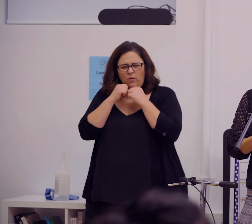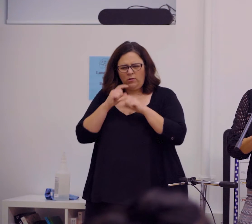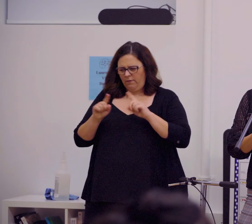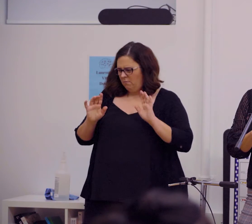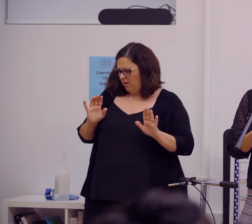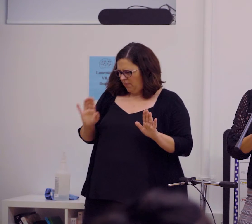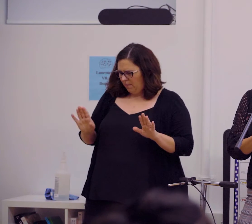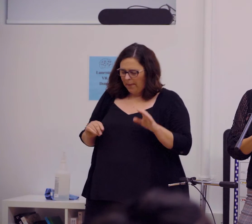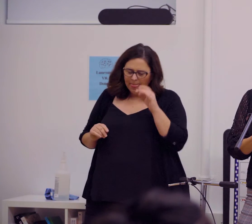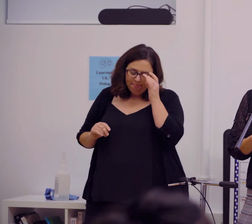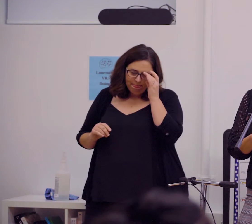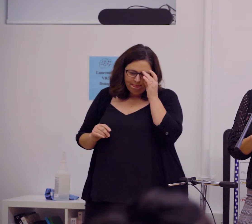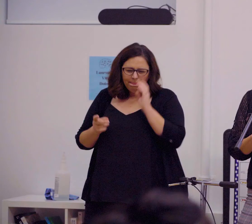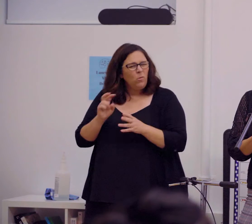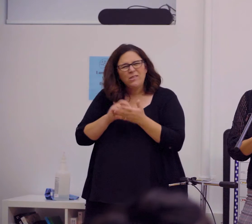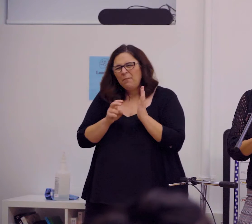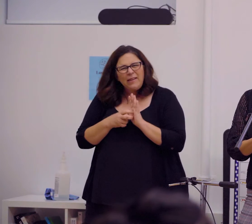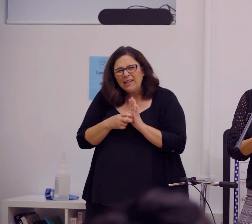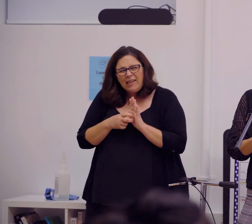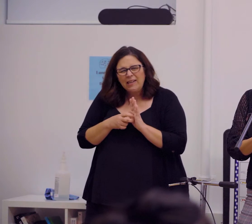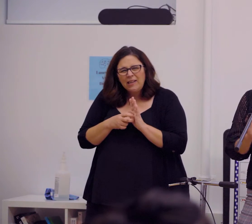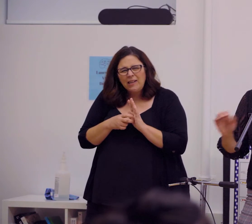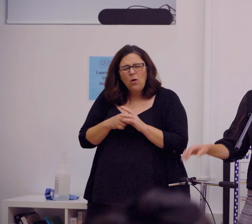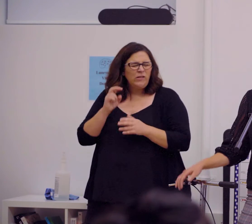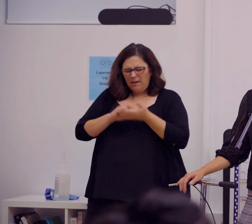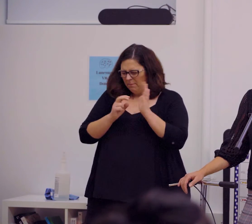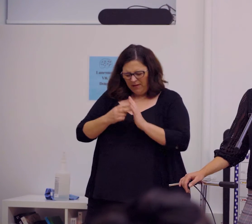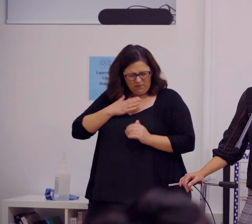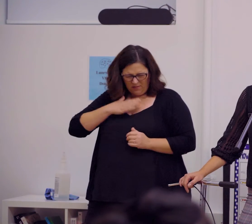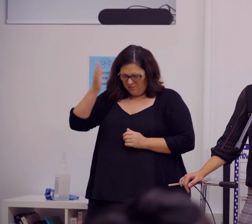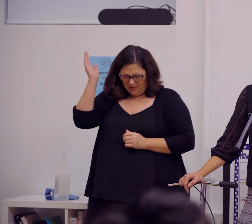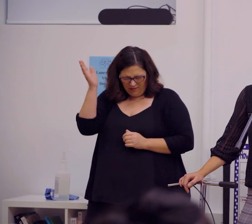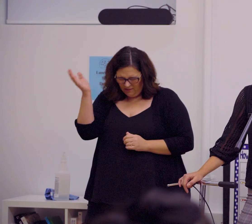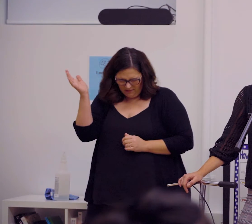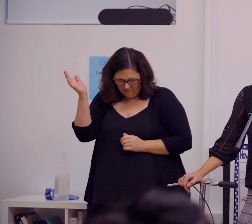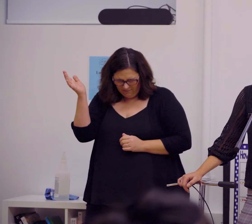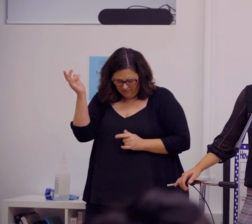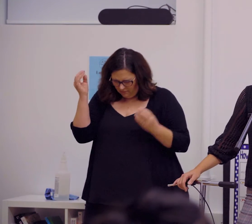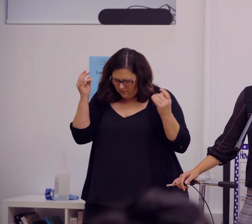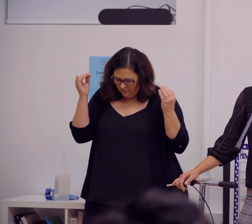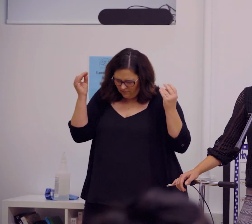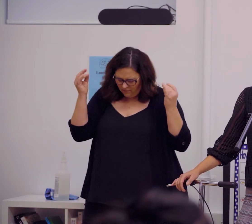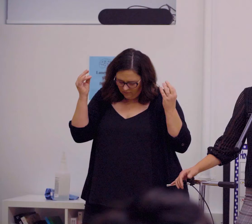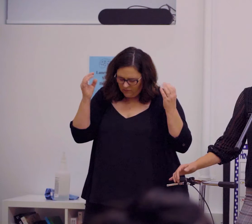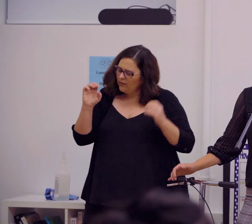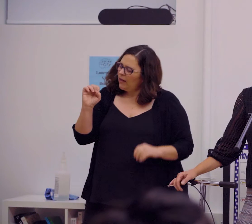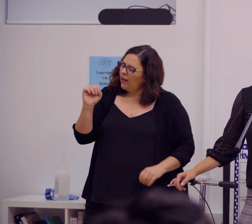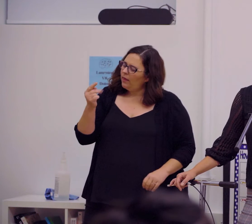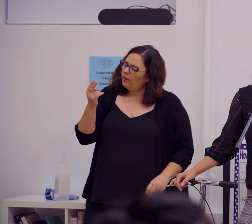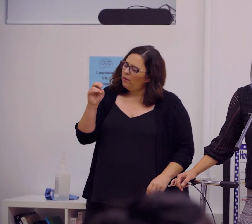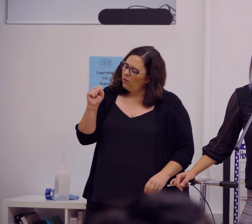okay, so what does that mean now and what does it mean for the presentation? And then I got thinking about Ethos from